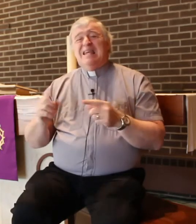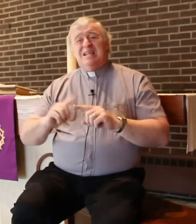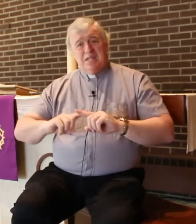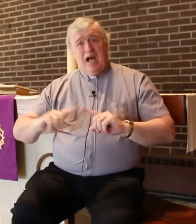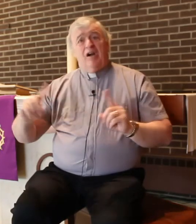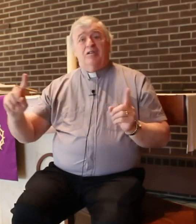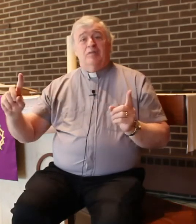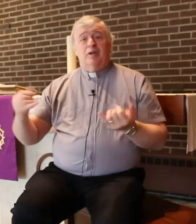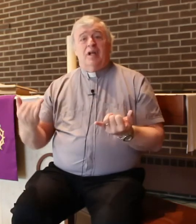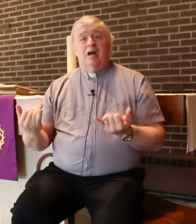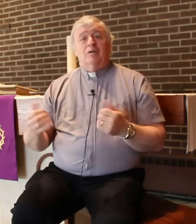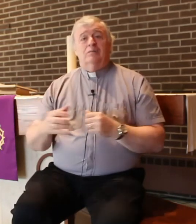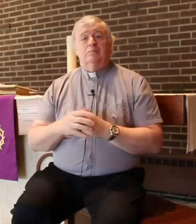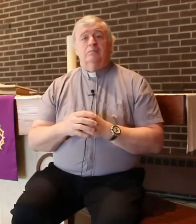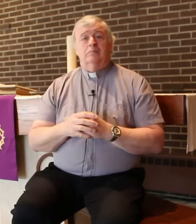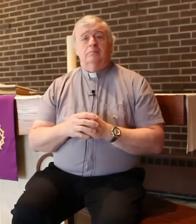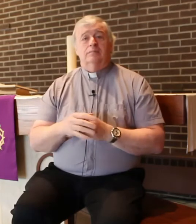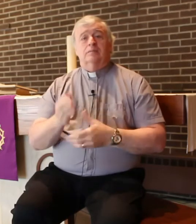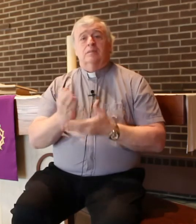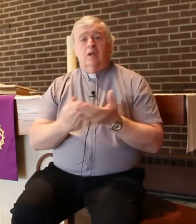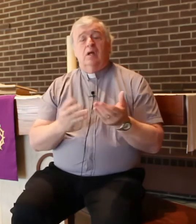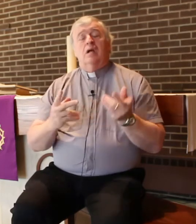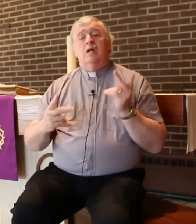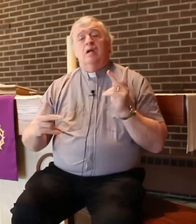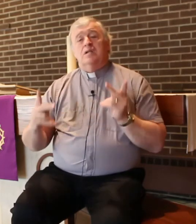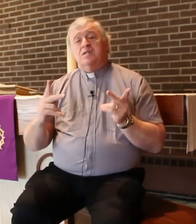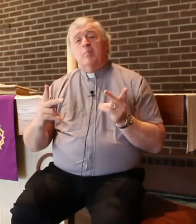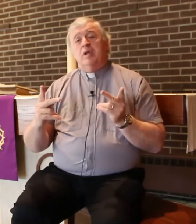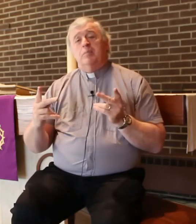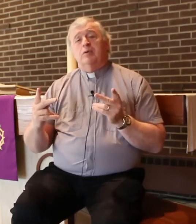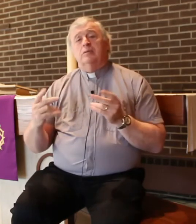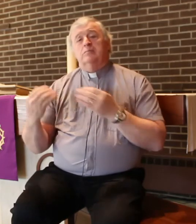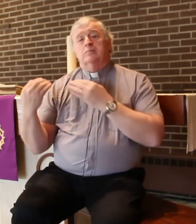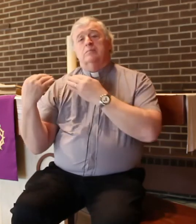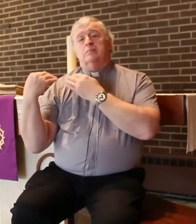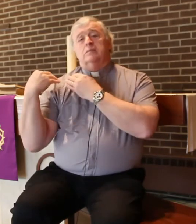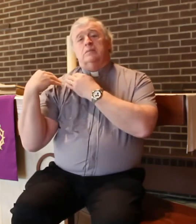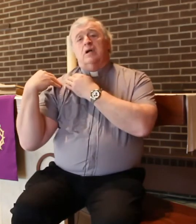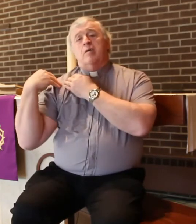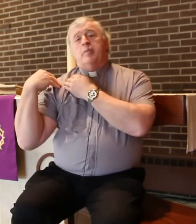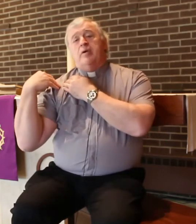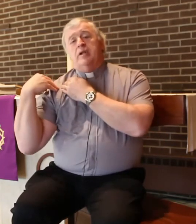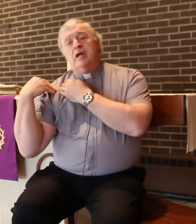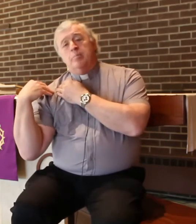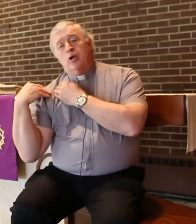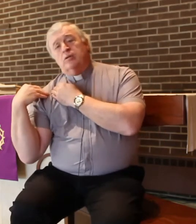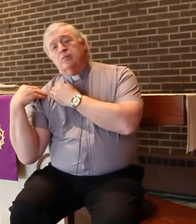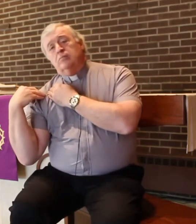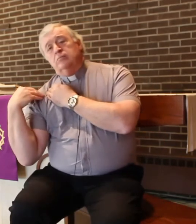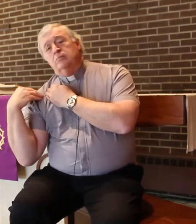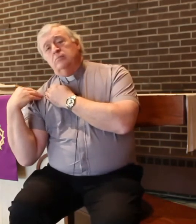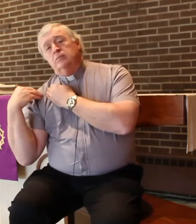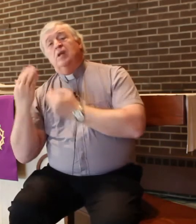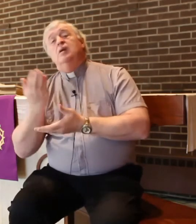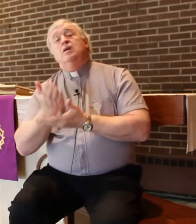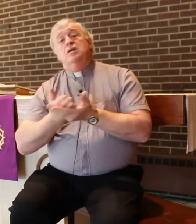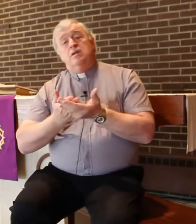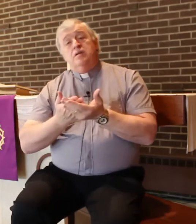Things are different now, and some people are bearing that burden.